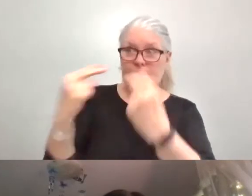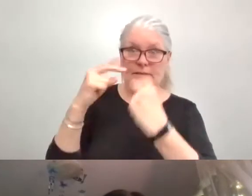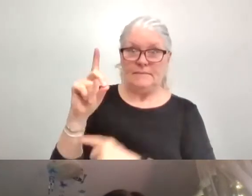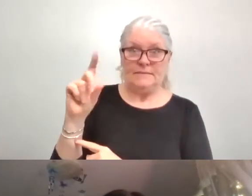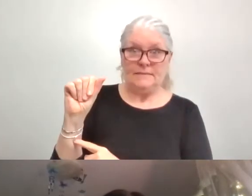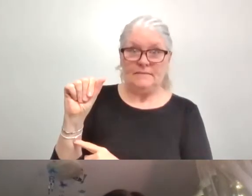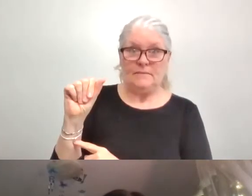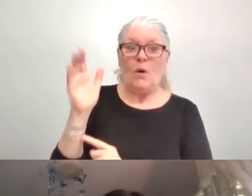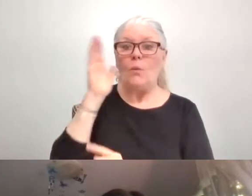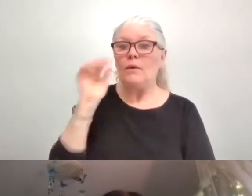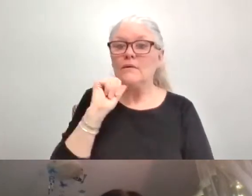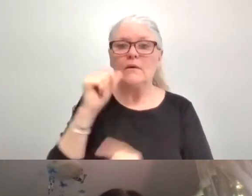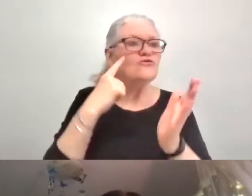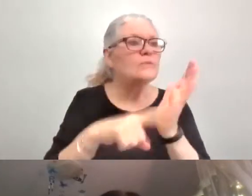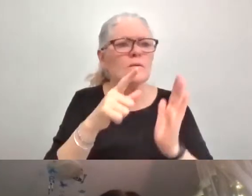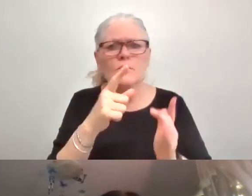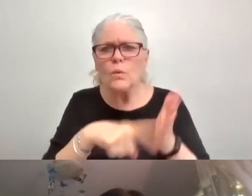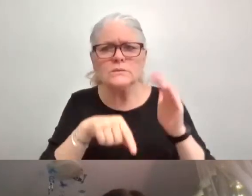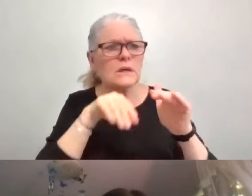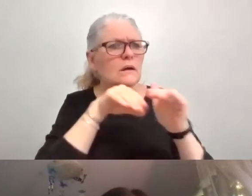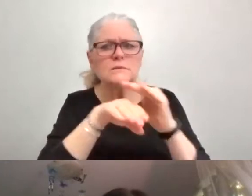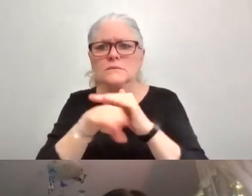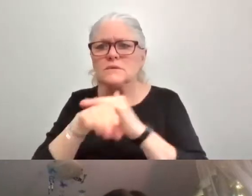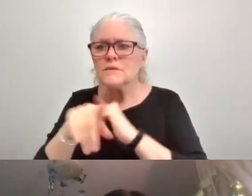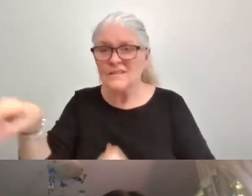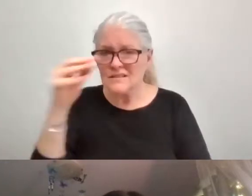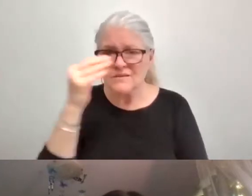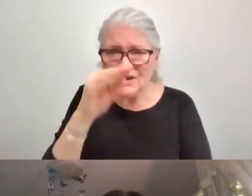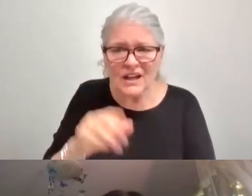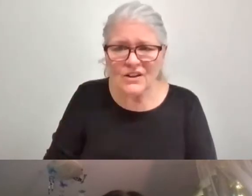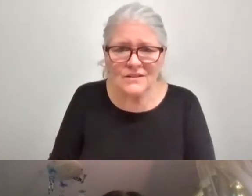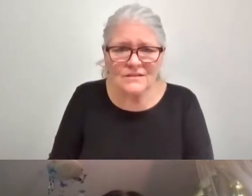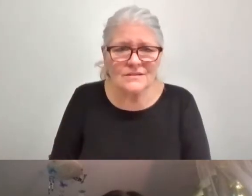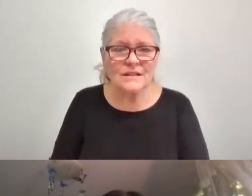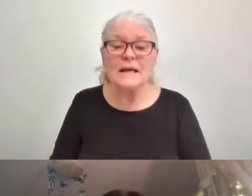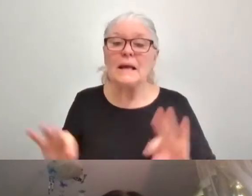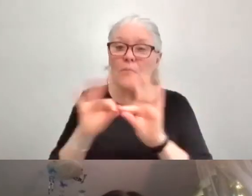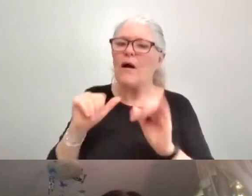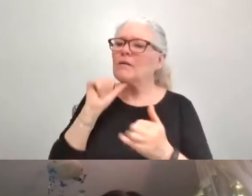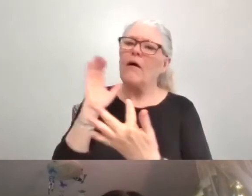see if anything's accessible. They don't care. Like they just care that you don't inconvenience them